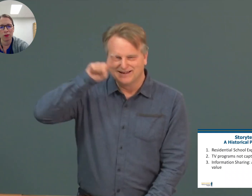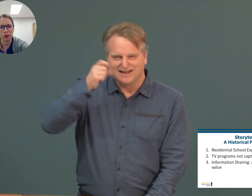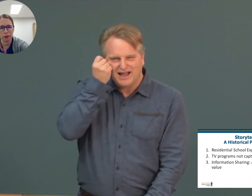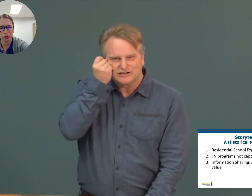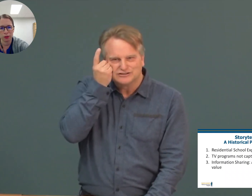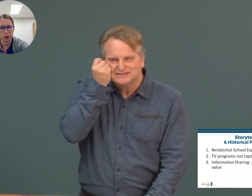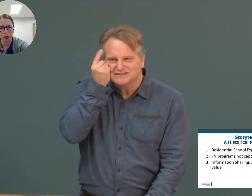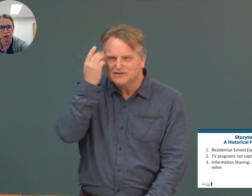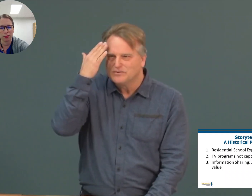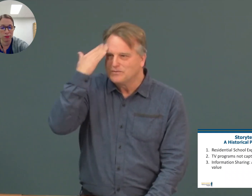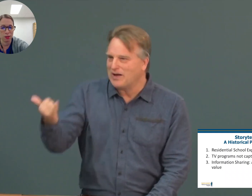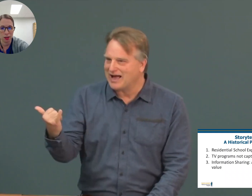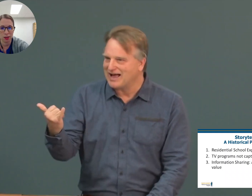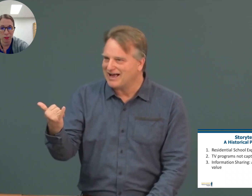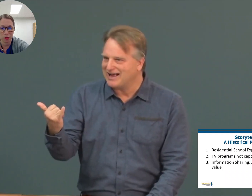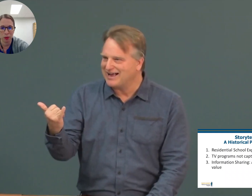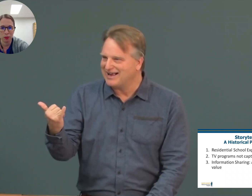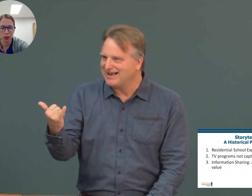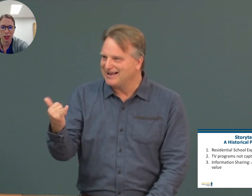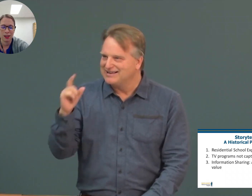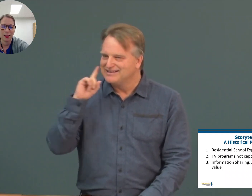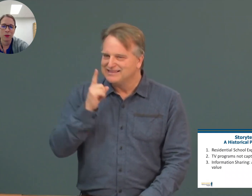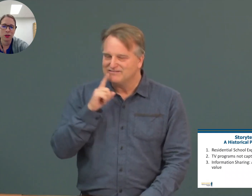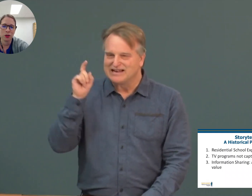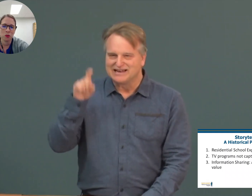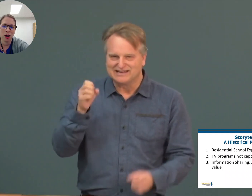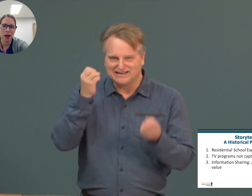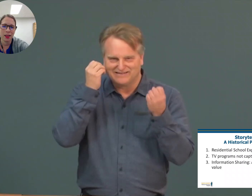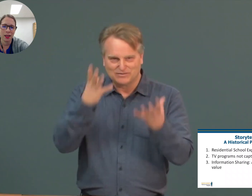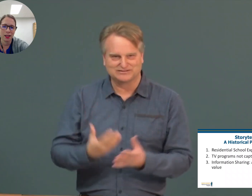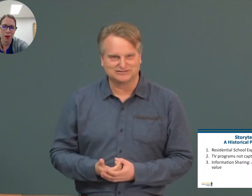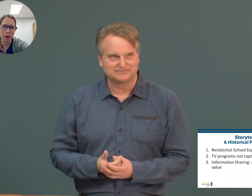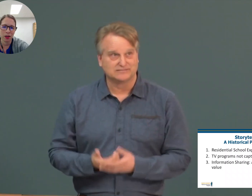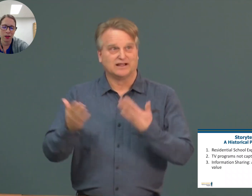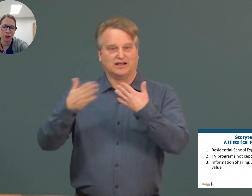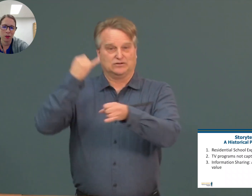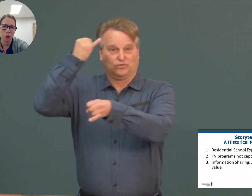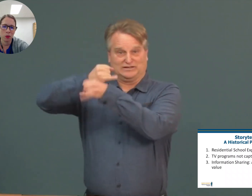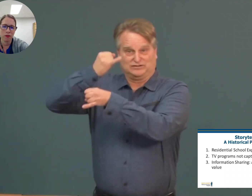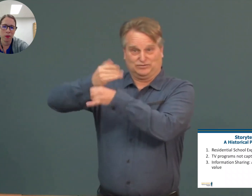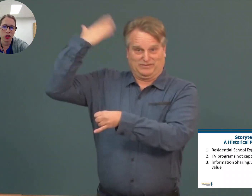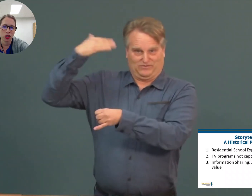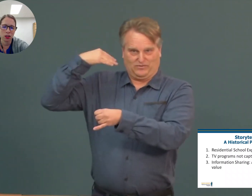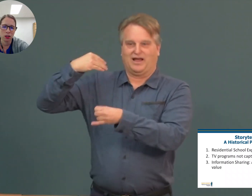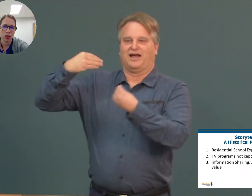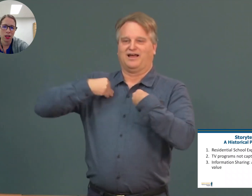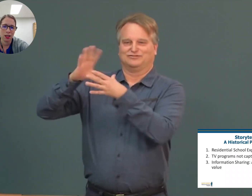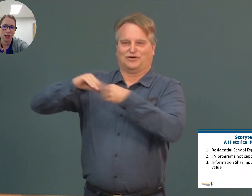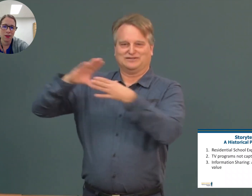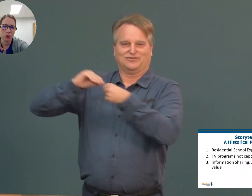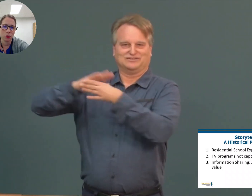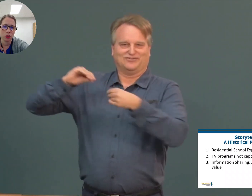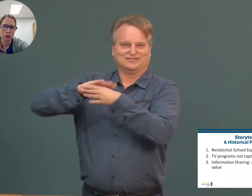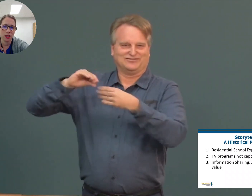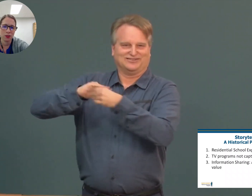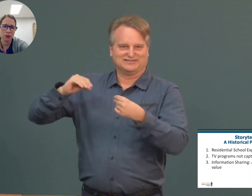deaf children and deaf people. They want to know why things happen. They want more information. In the deaf schools, the residential